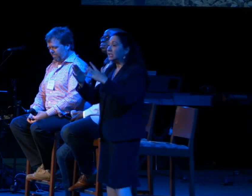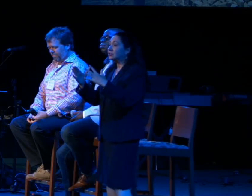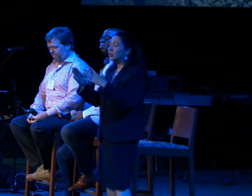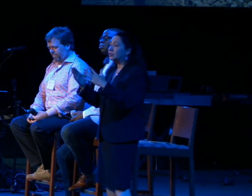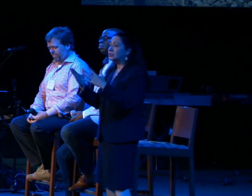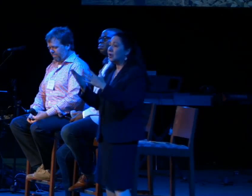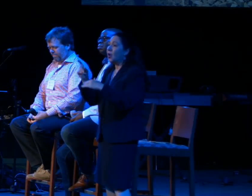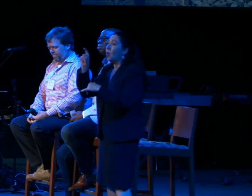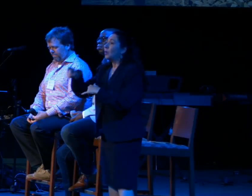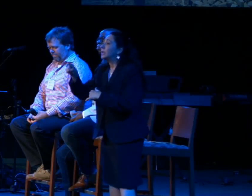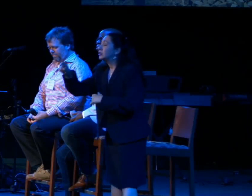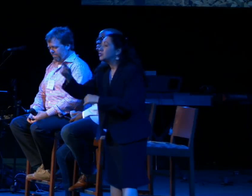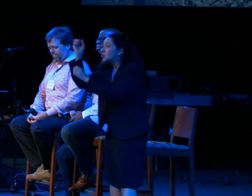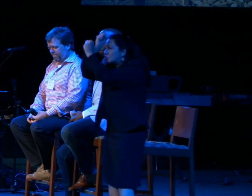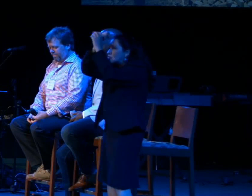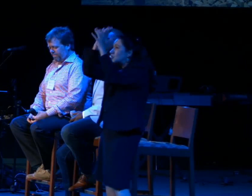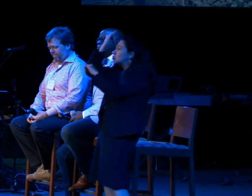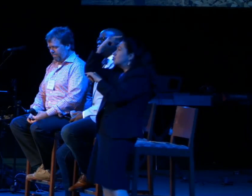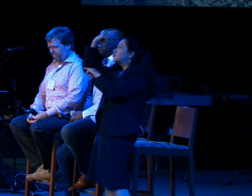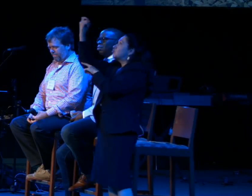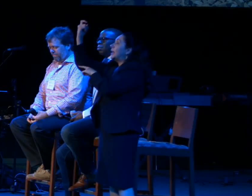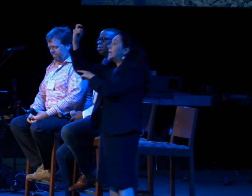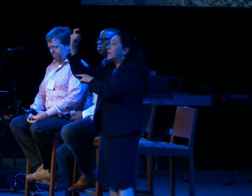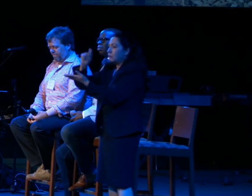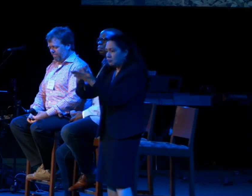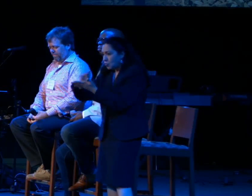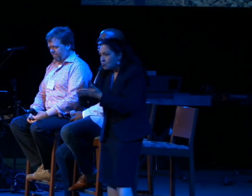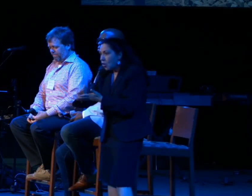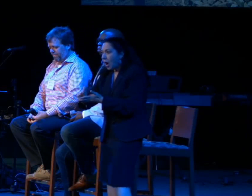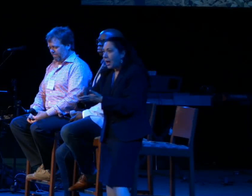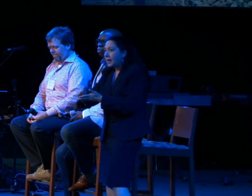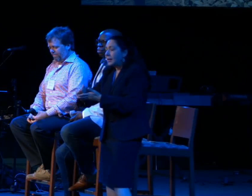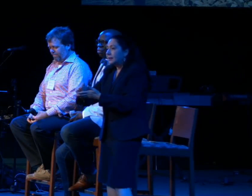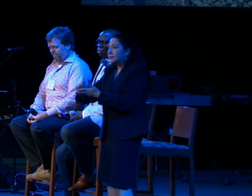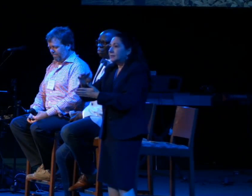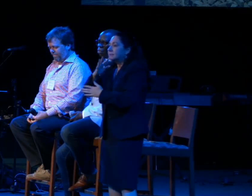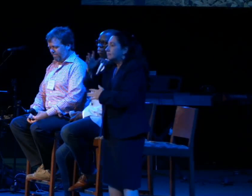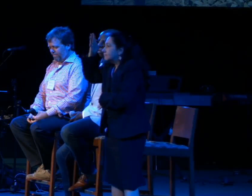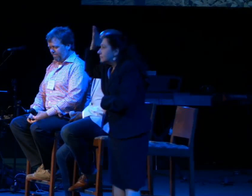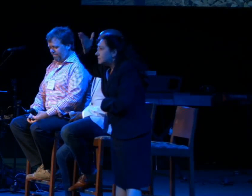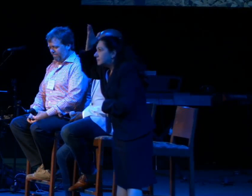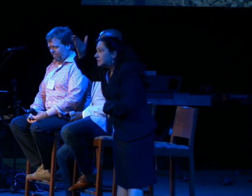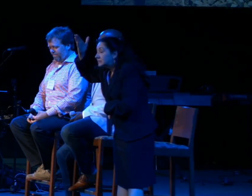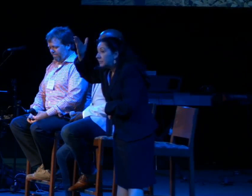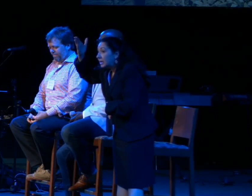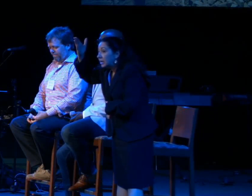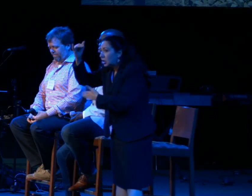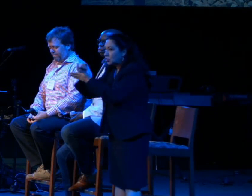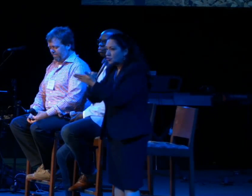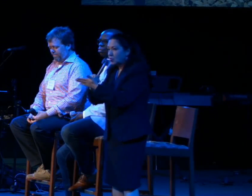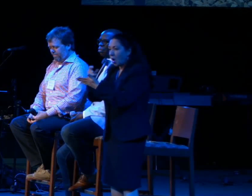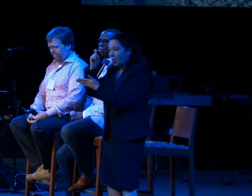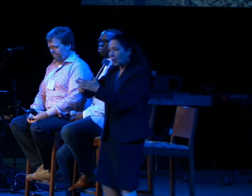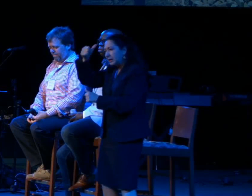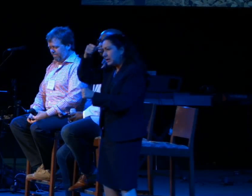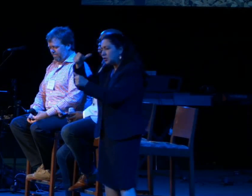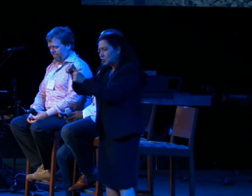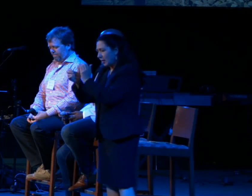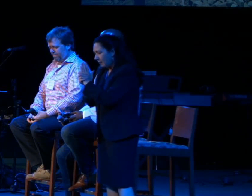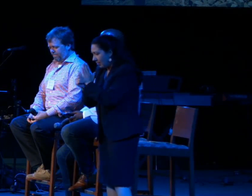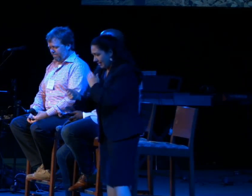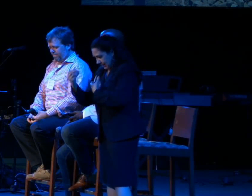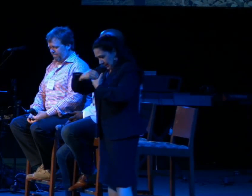need you to dream, write, speak, draw. My friends, we need to remember our song as